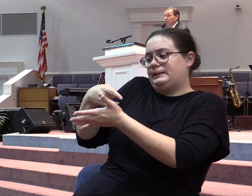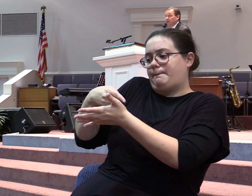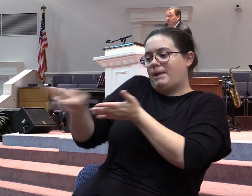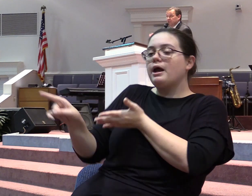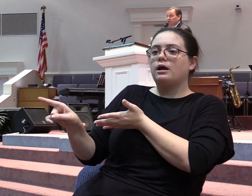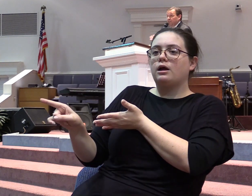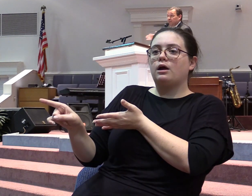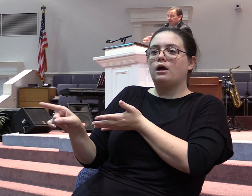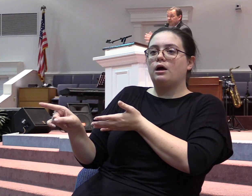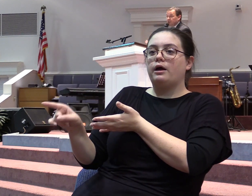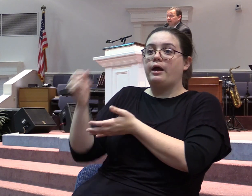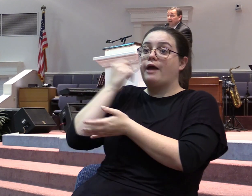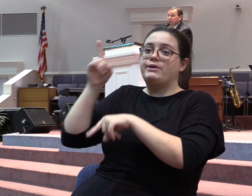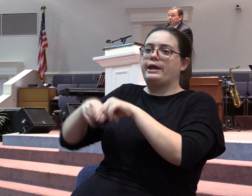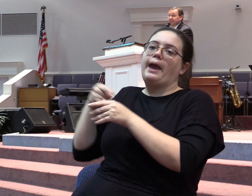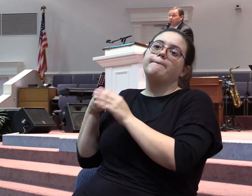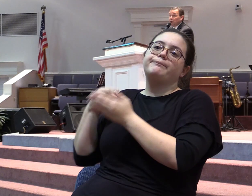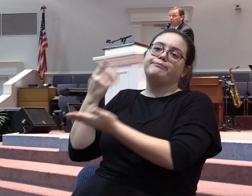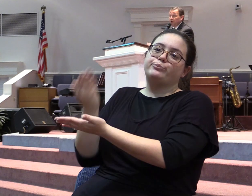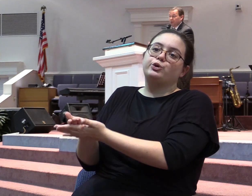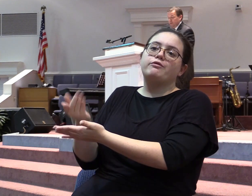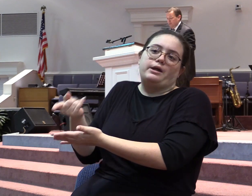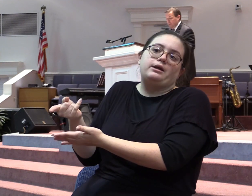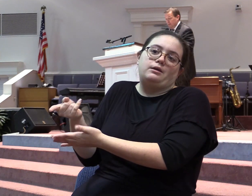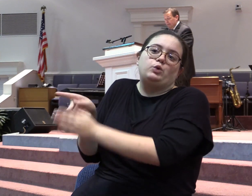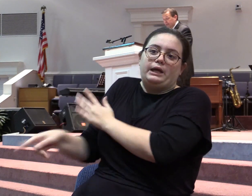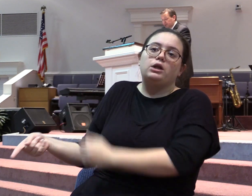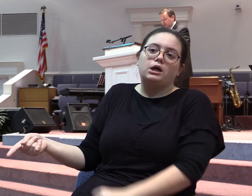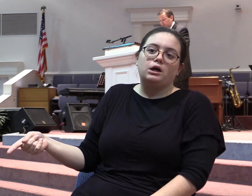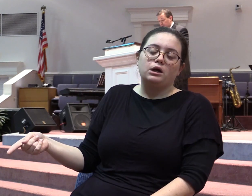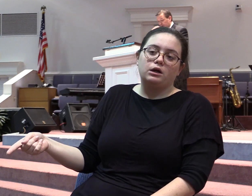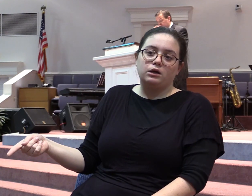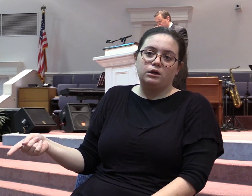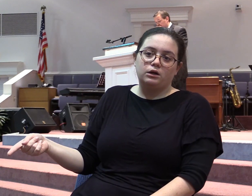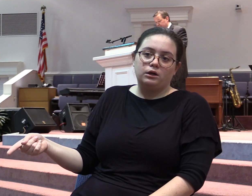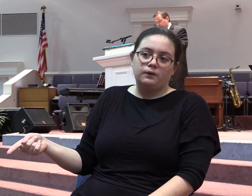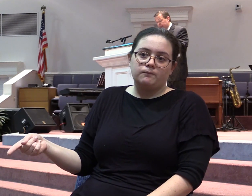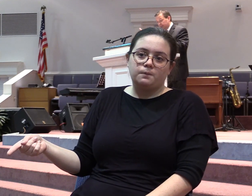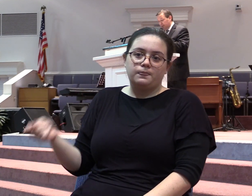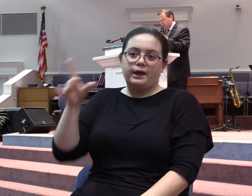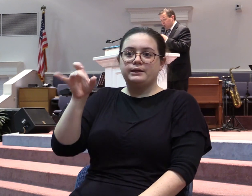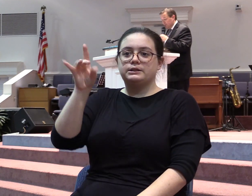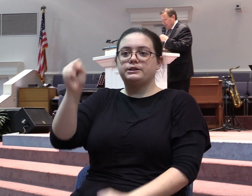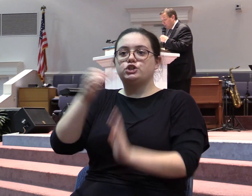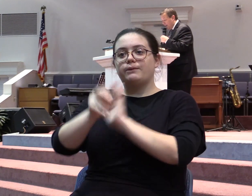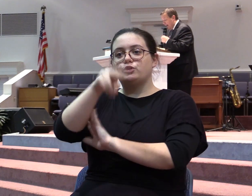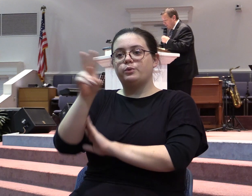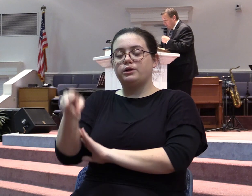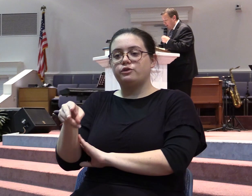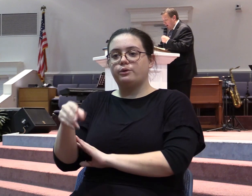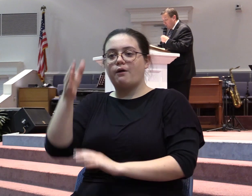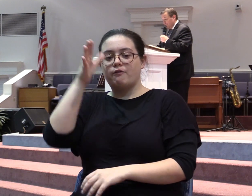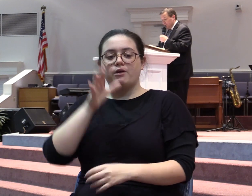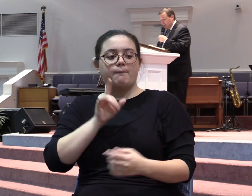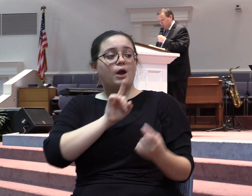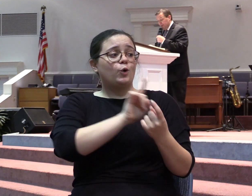could prove that it was killed by a predator. That was written in the rule book. Exodus chapter 22 says, if a man delivered to his neighbor an ass or